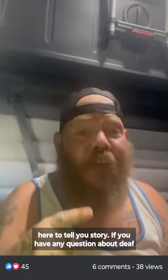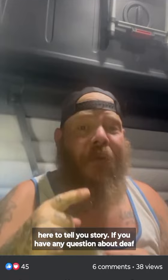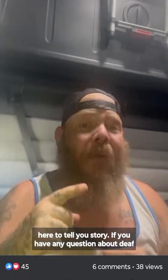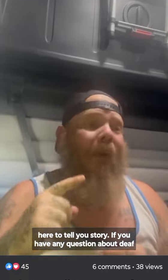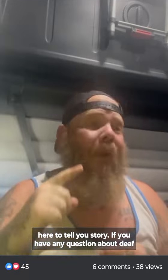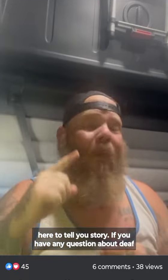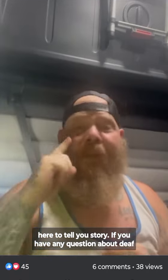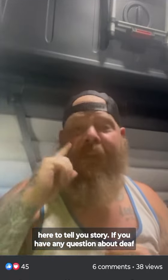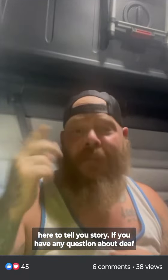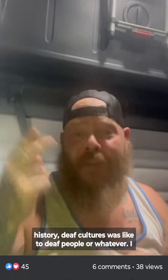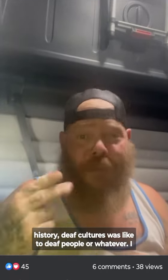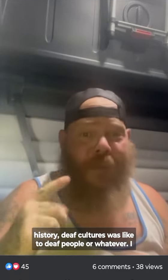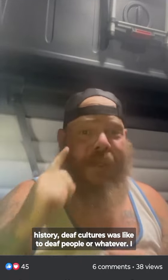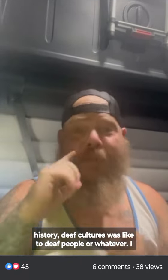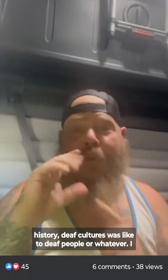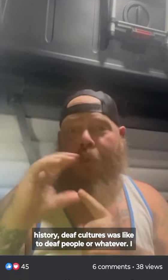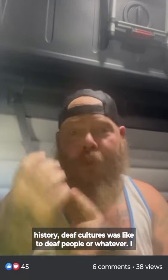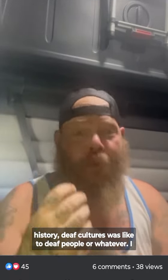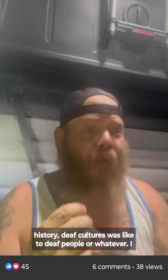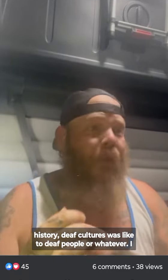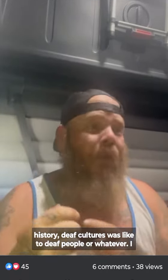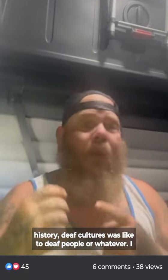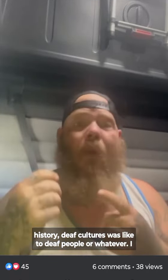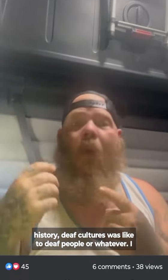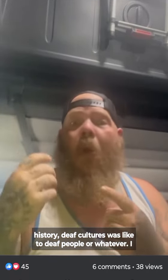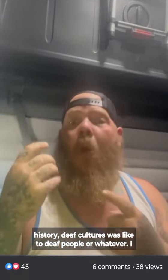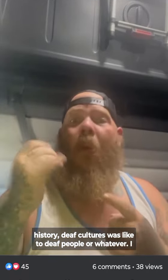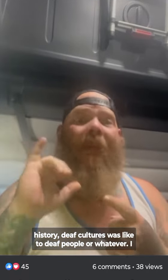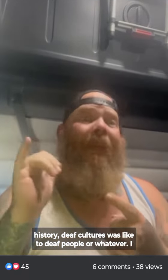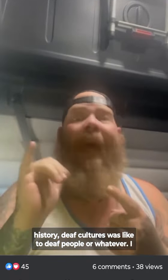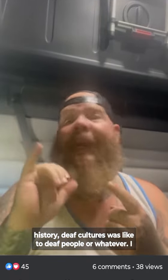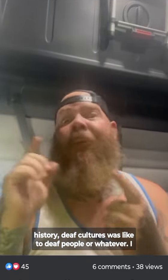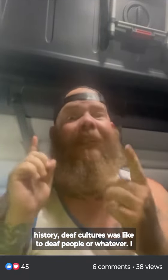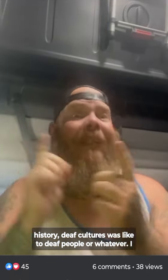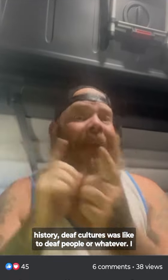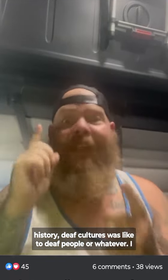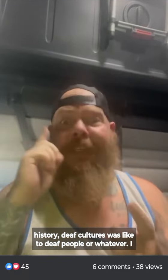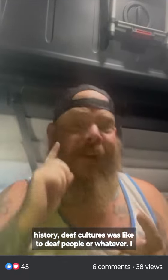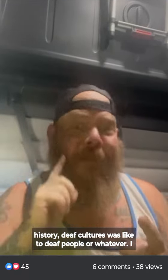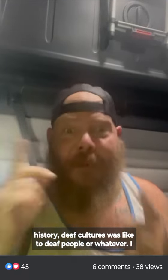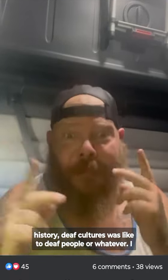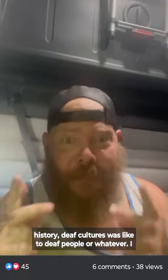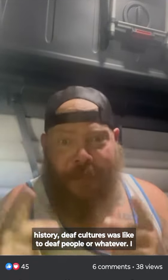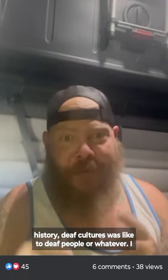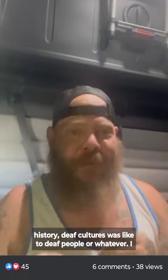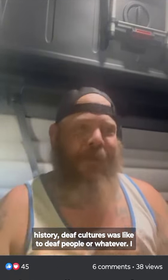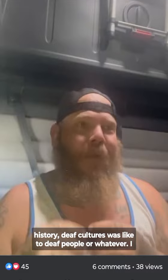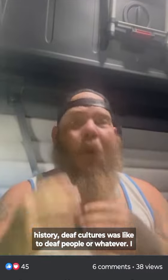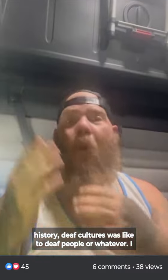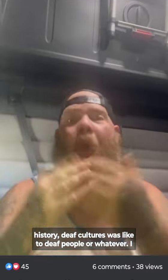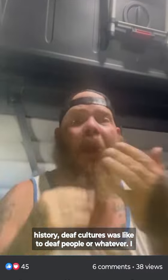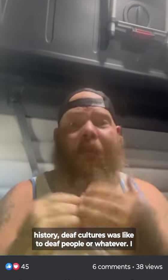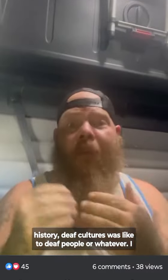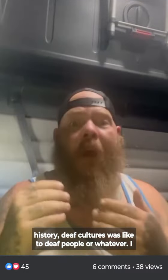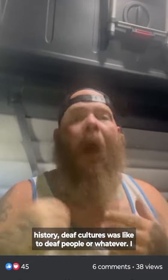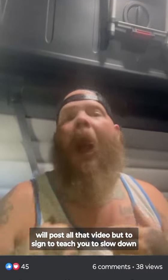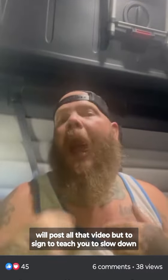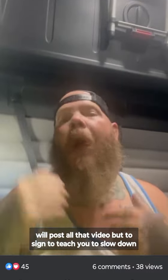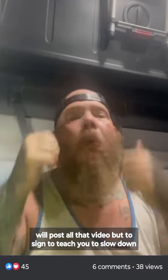about Deaf history, Deaf culture, what it's like to dead people, whatever, I will